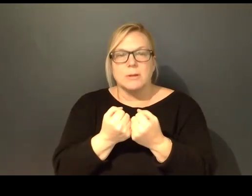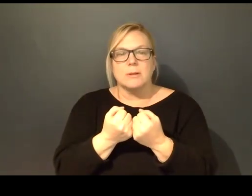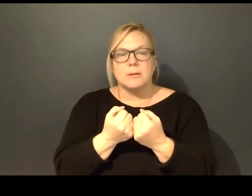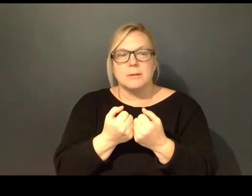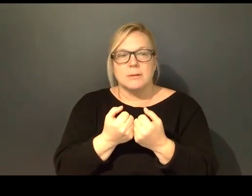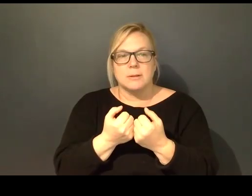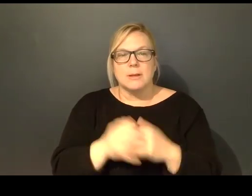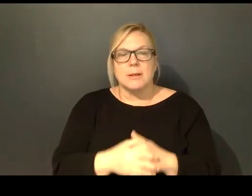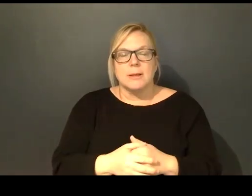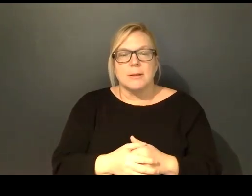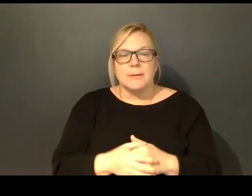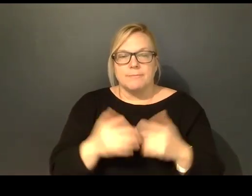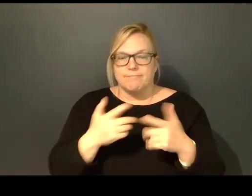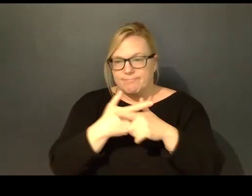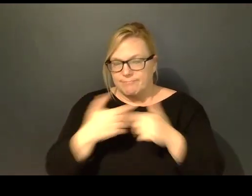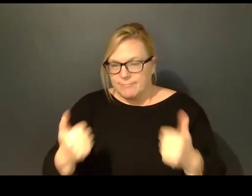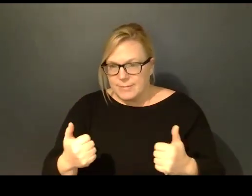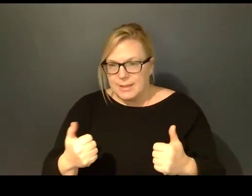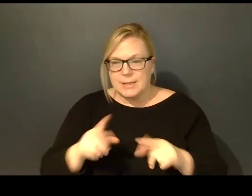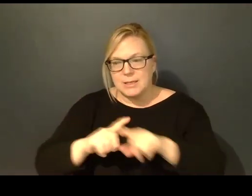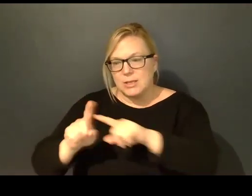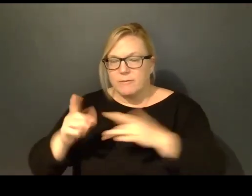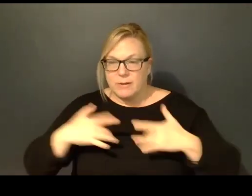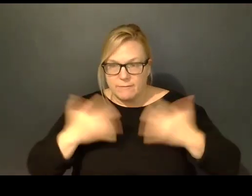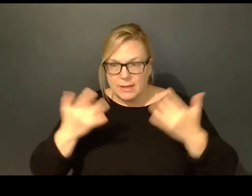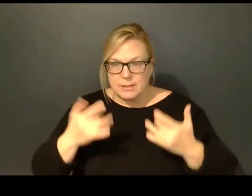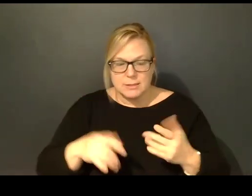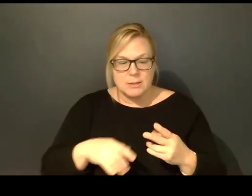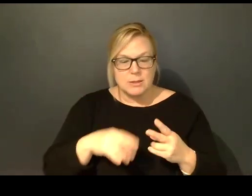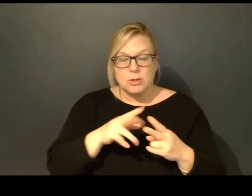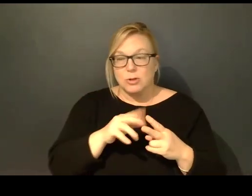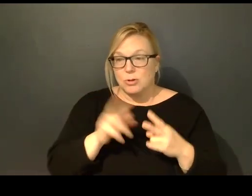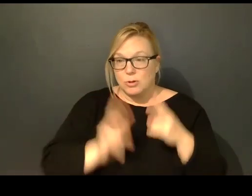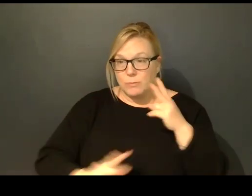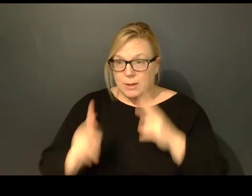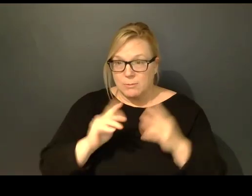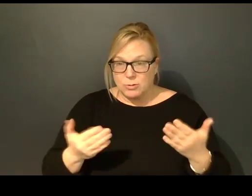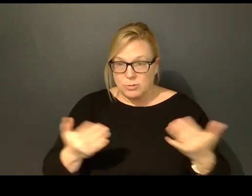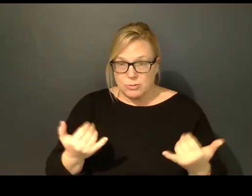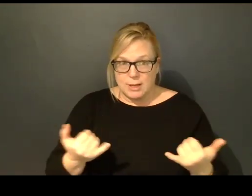hear next month. We have two very special guests today, Milena Khazanavicius, I believe is how